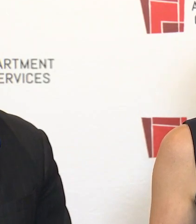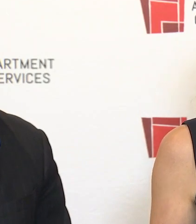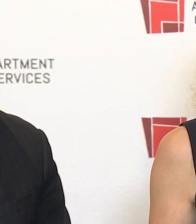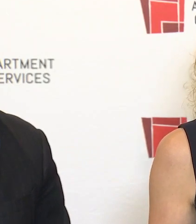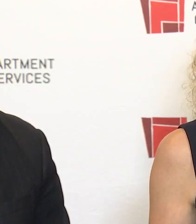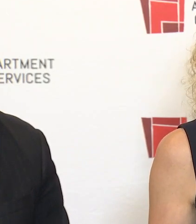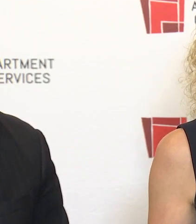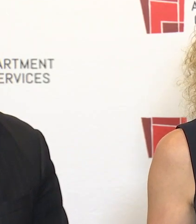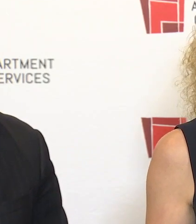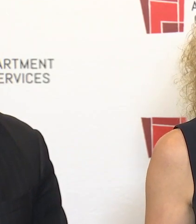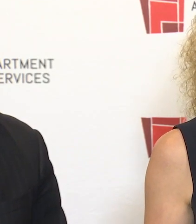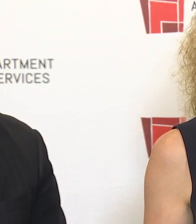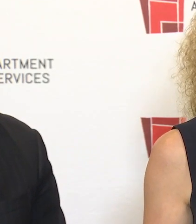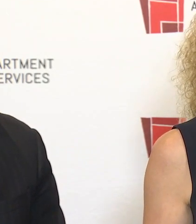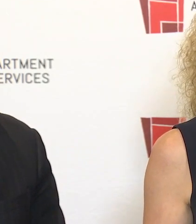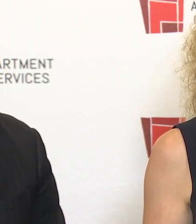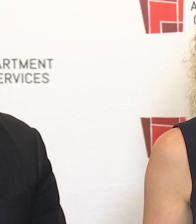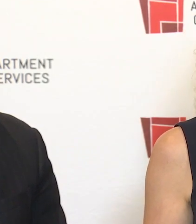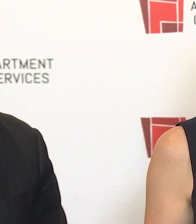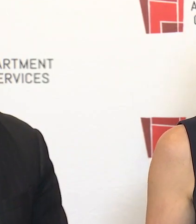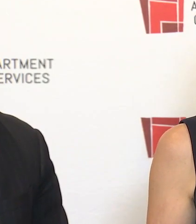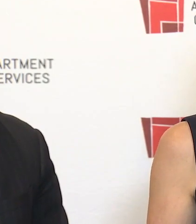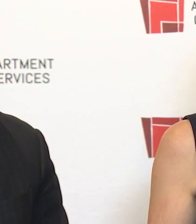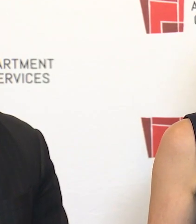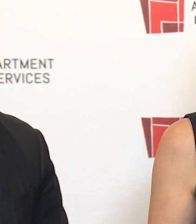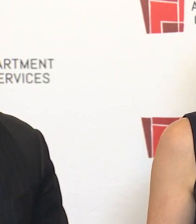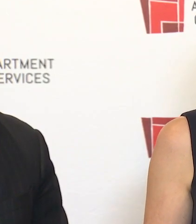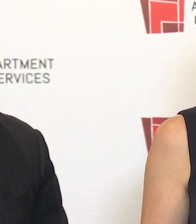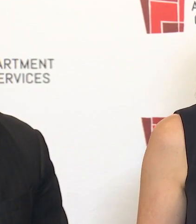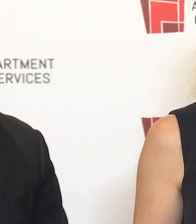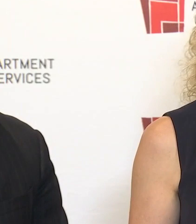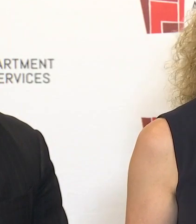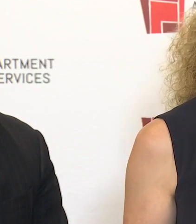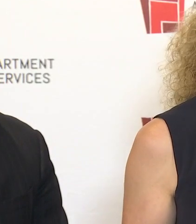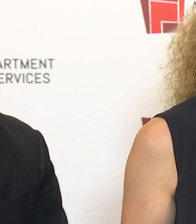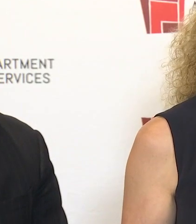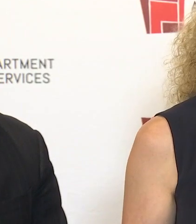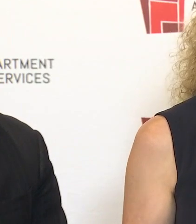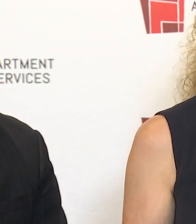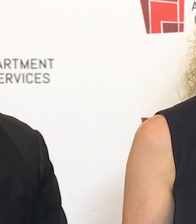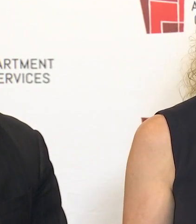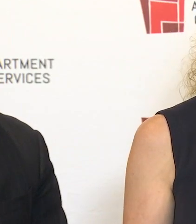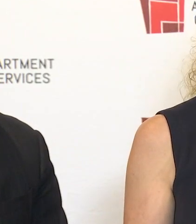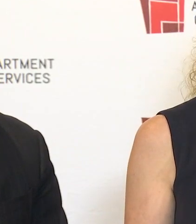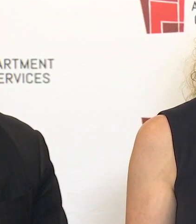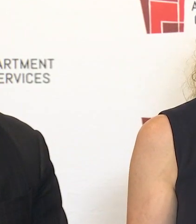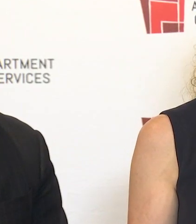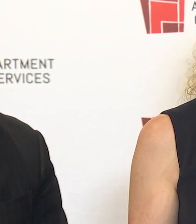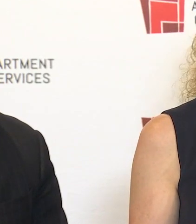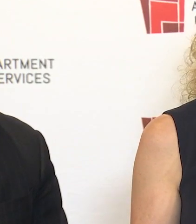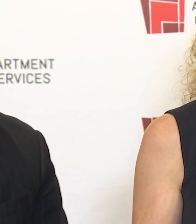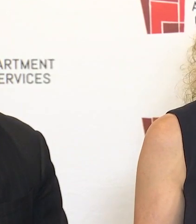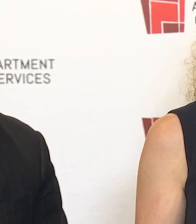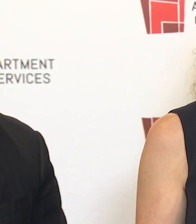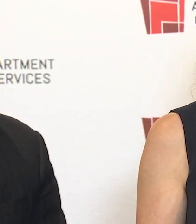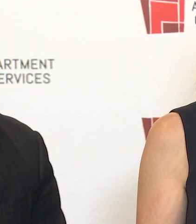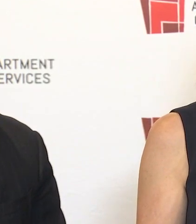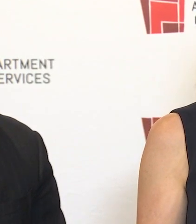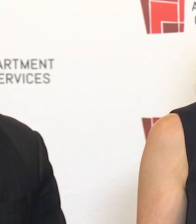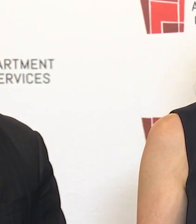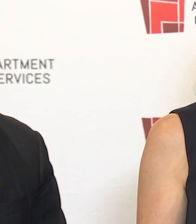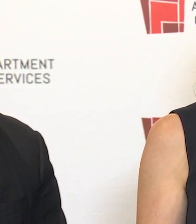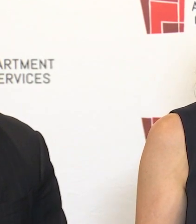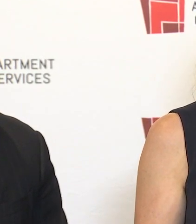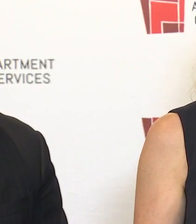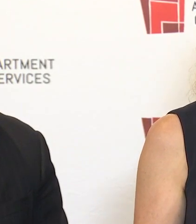CDC. However, we still take public health action on those results. There are 2 cases in Maricopa County, 3